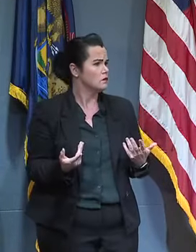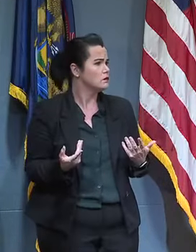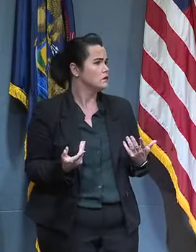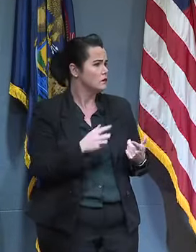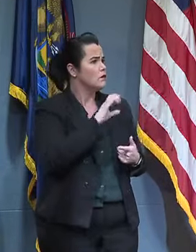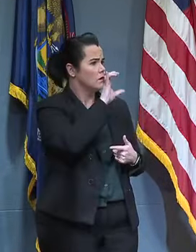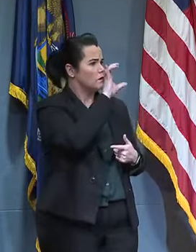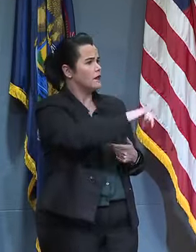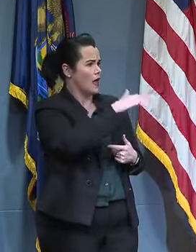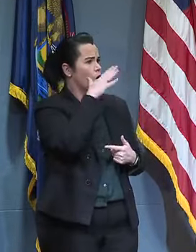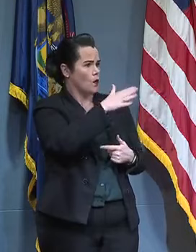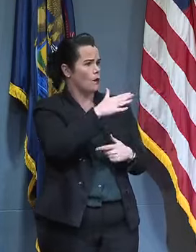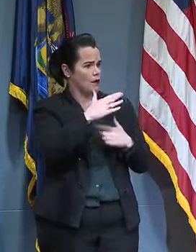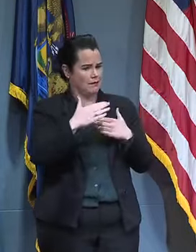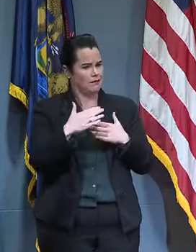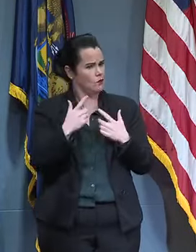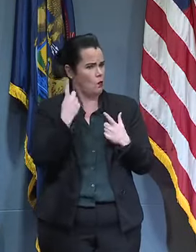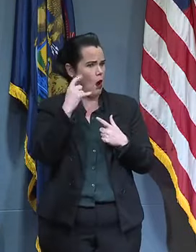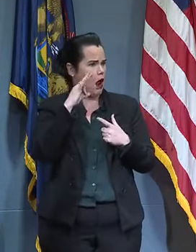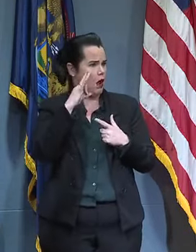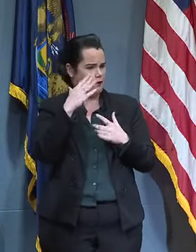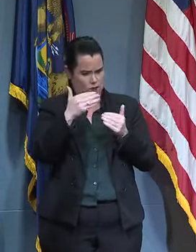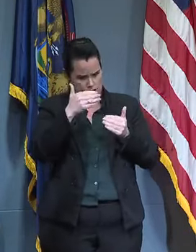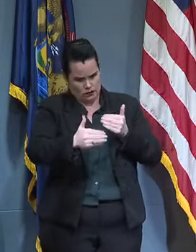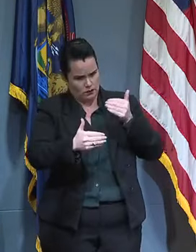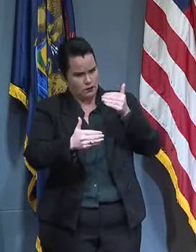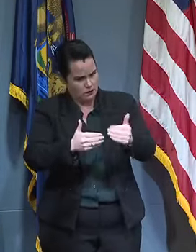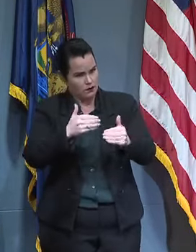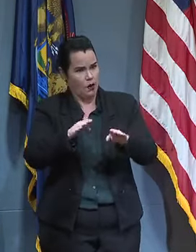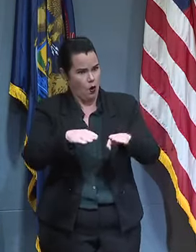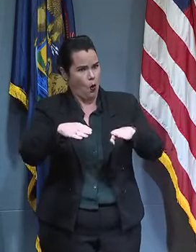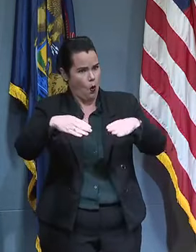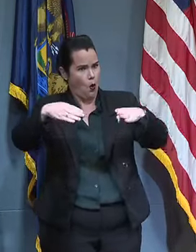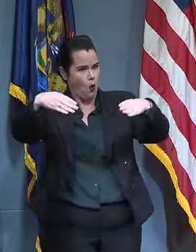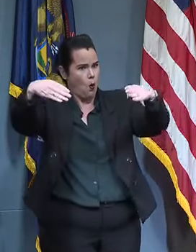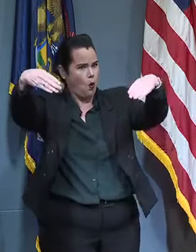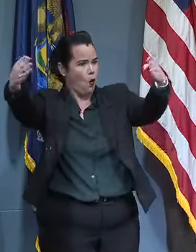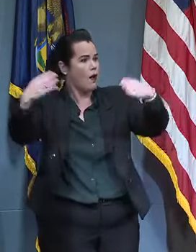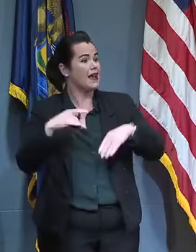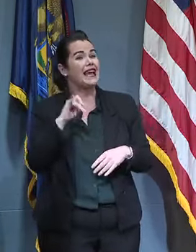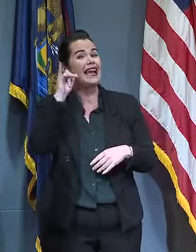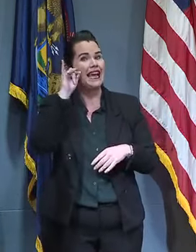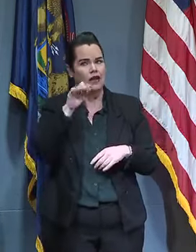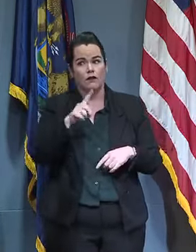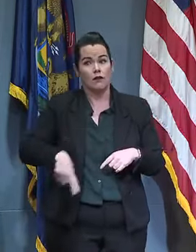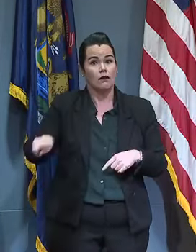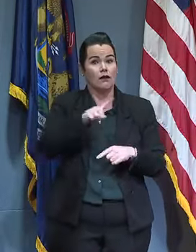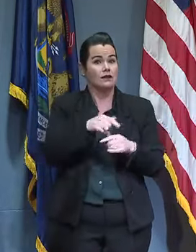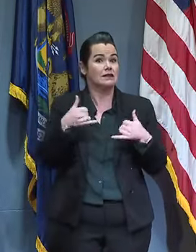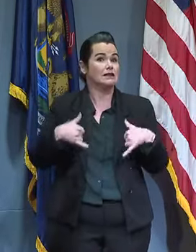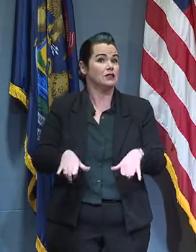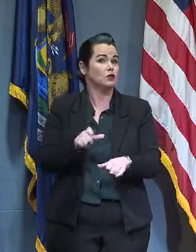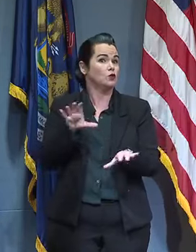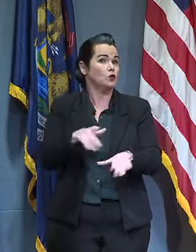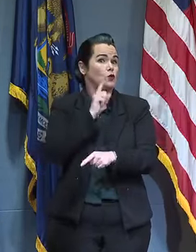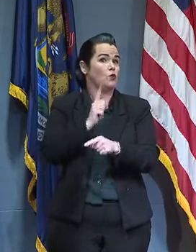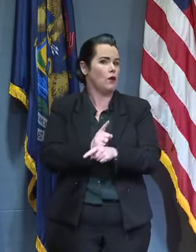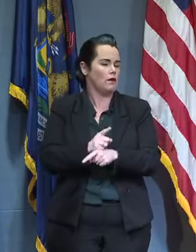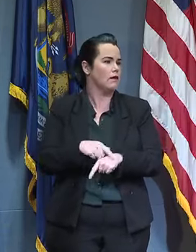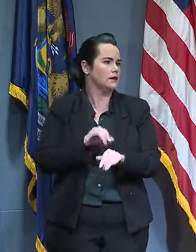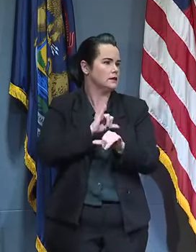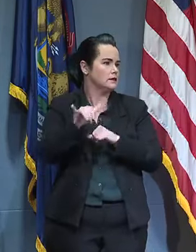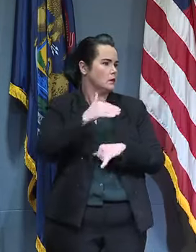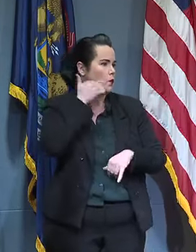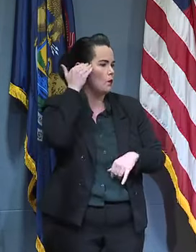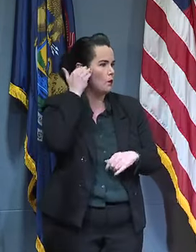upcoming turn of the dial, assuming everyone continues to do the right thing and we see our numbers keep going down. And then can I ask you about